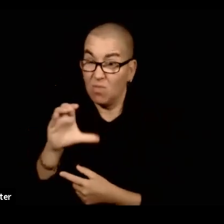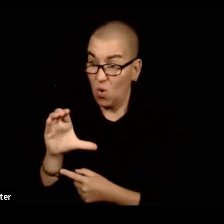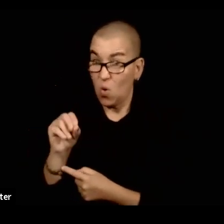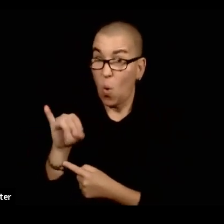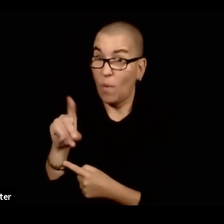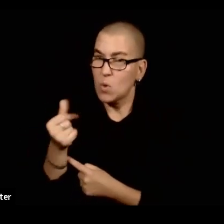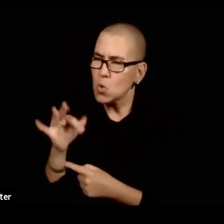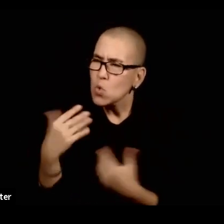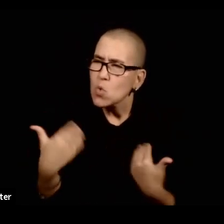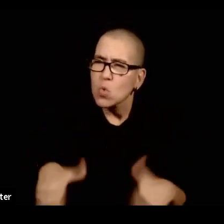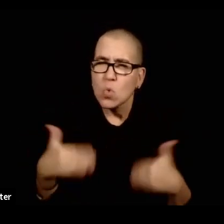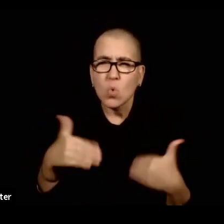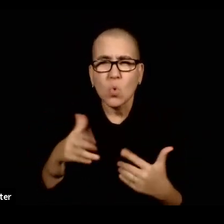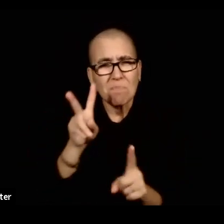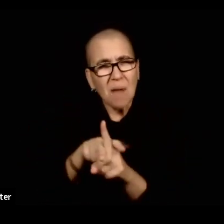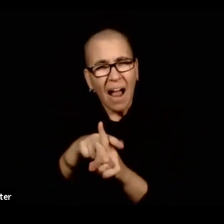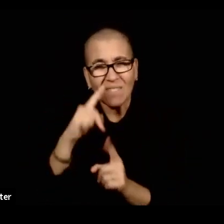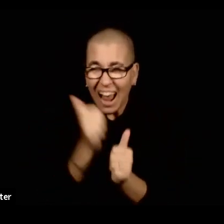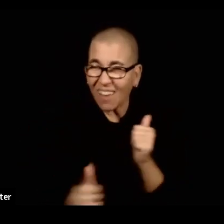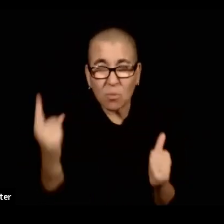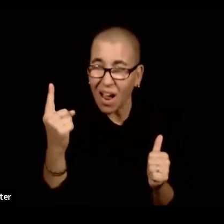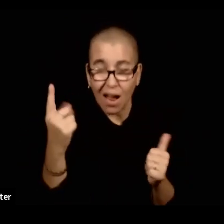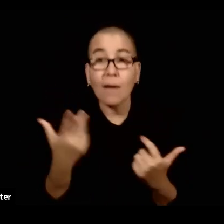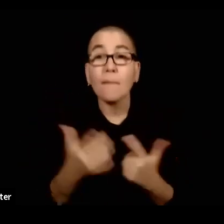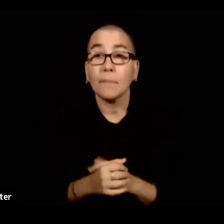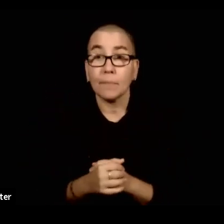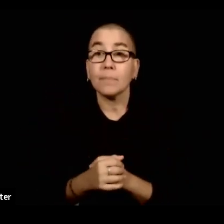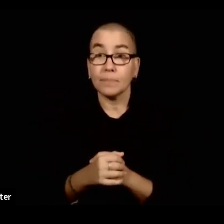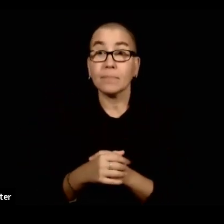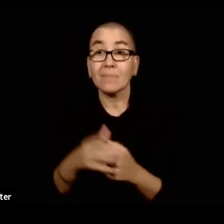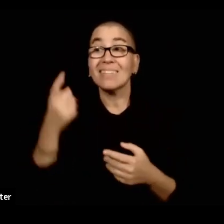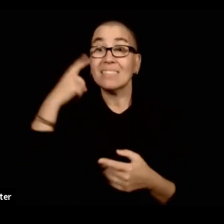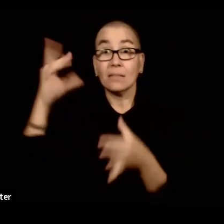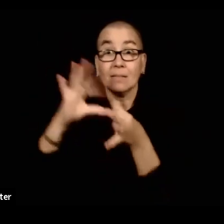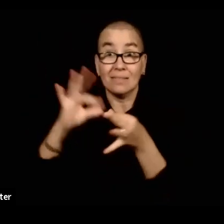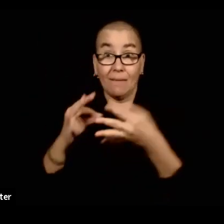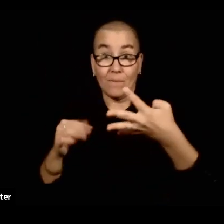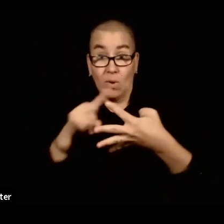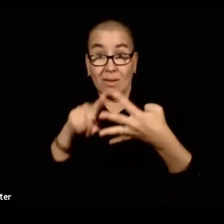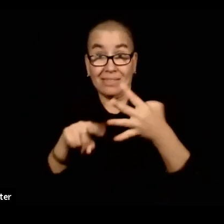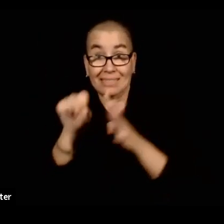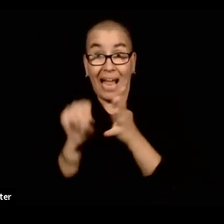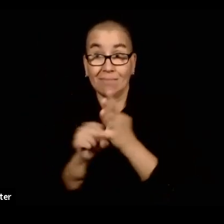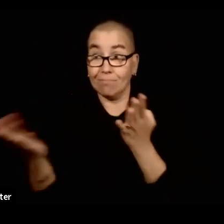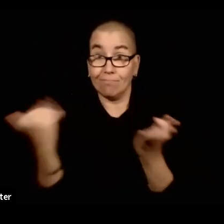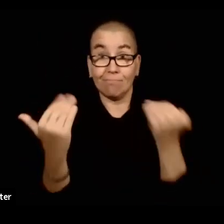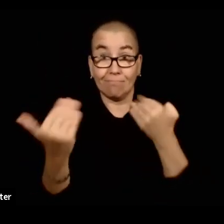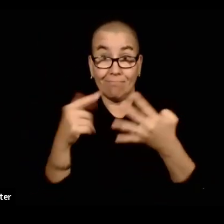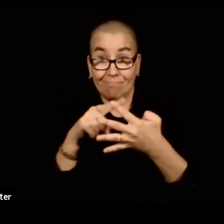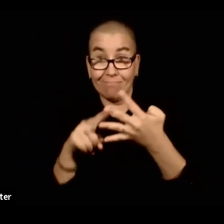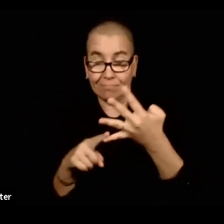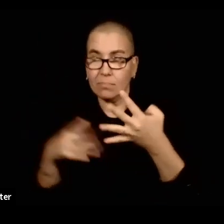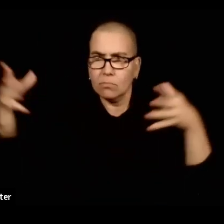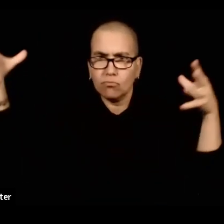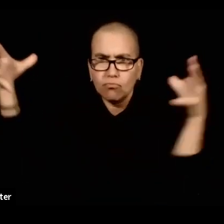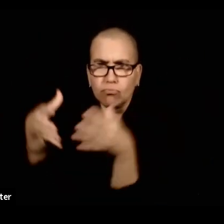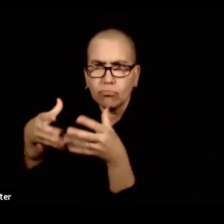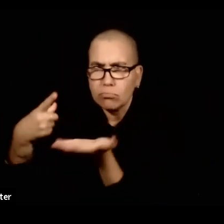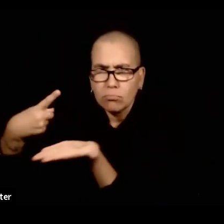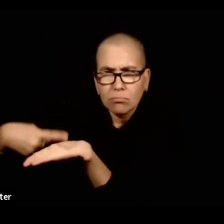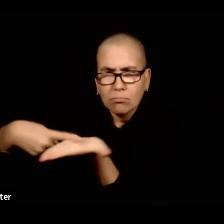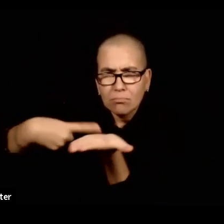states to begin to think through how we'll do this. But I do think it's important for people to think about